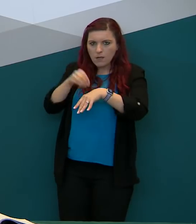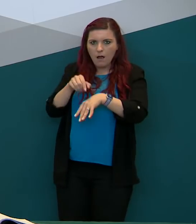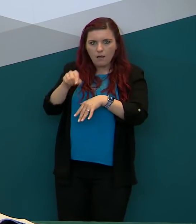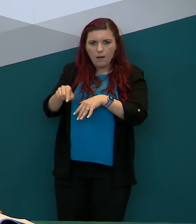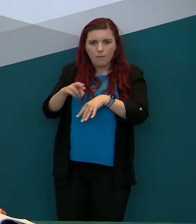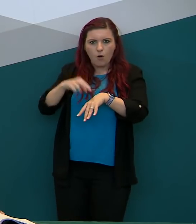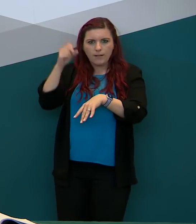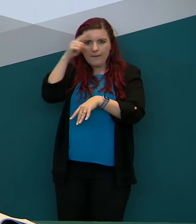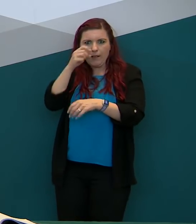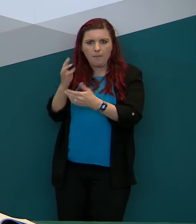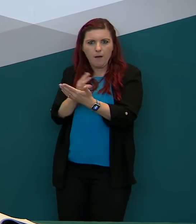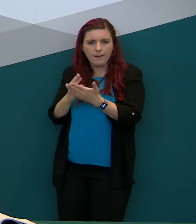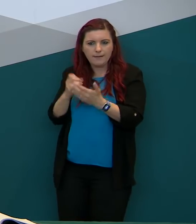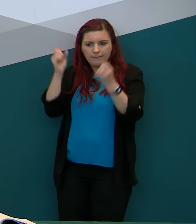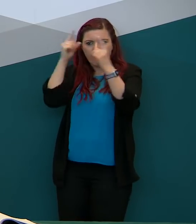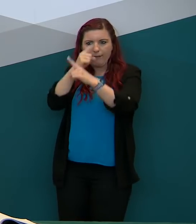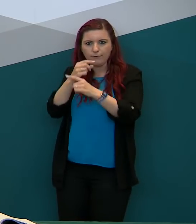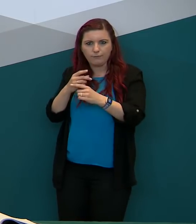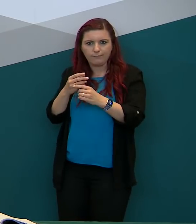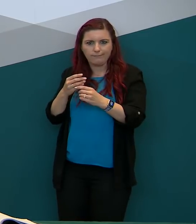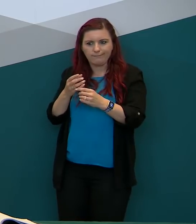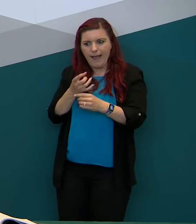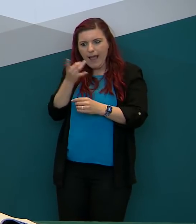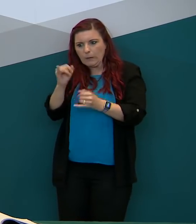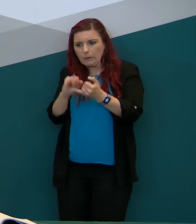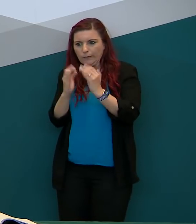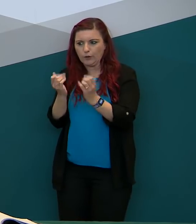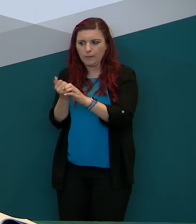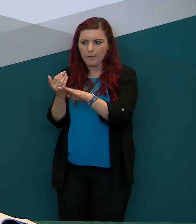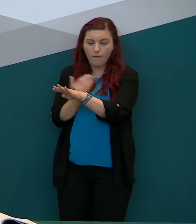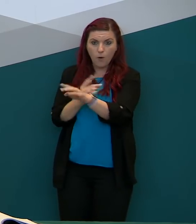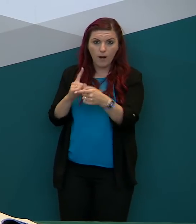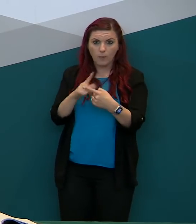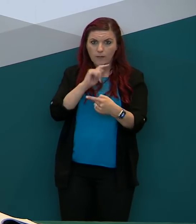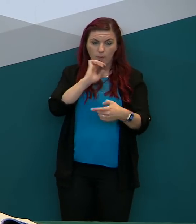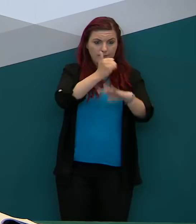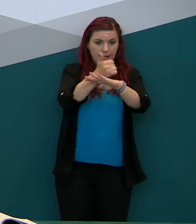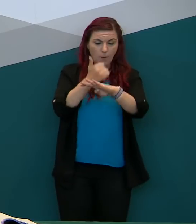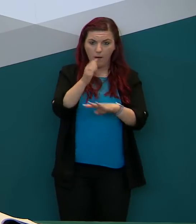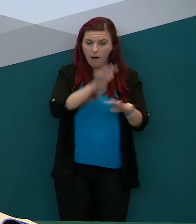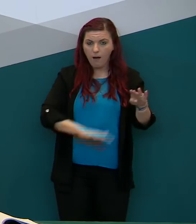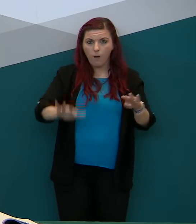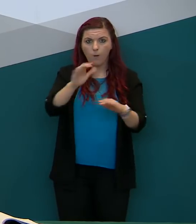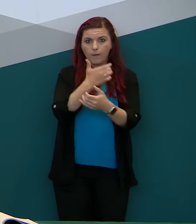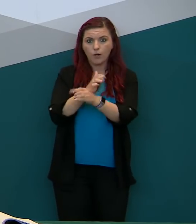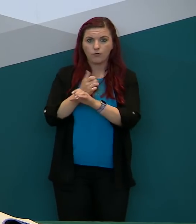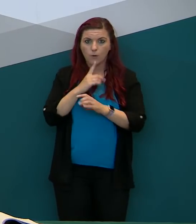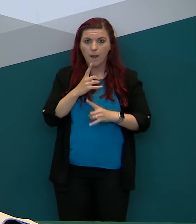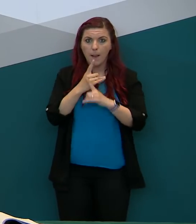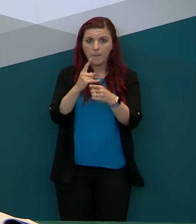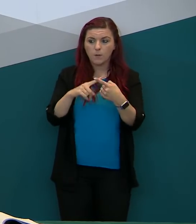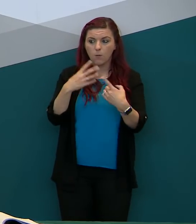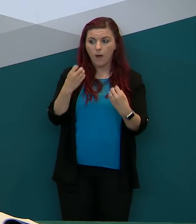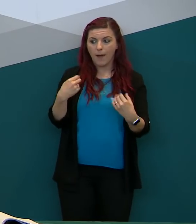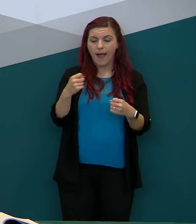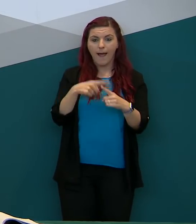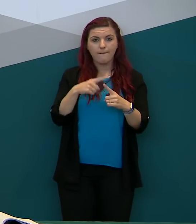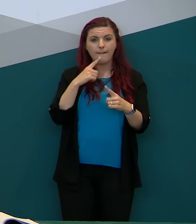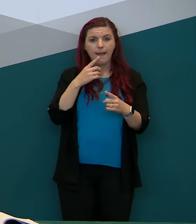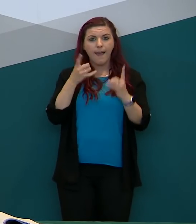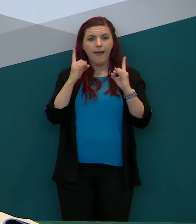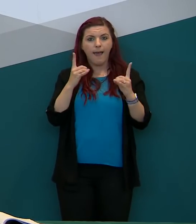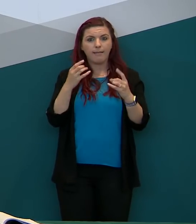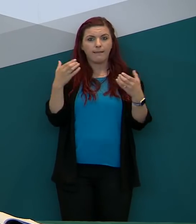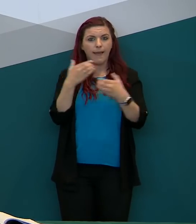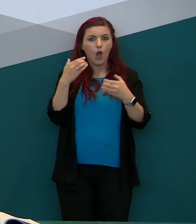management programme, which was set up in 9 or so centres around the country, including UCD and elsewhere, that's why we have other healthcare professionals carrying